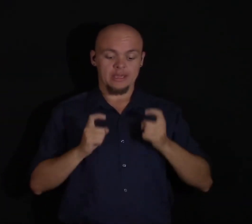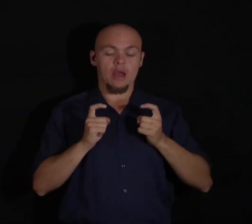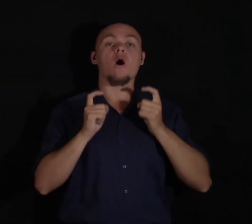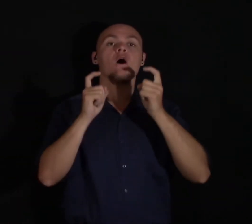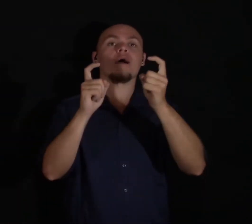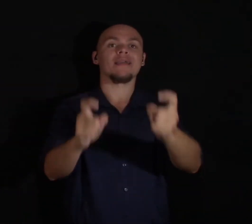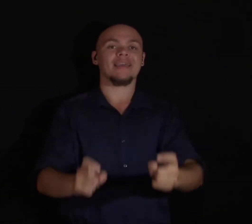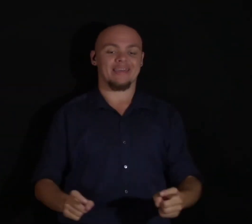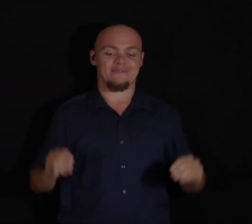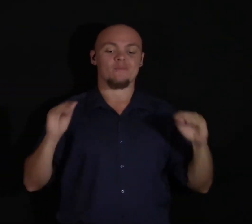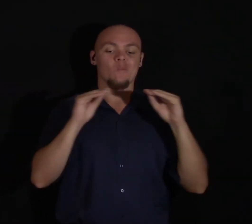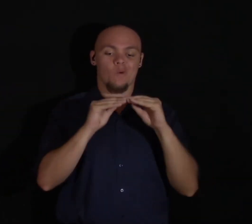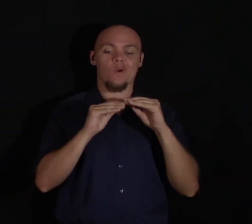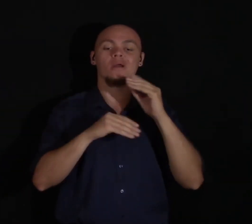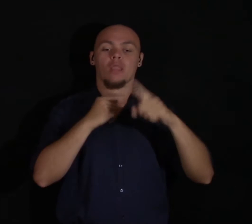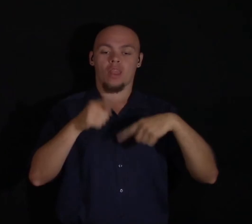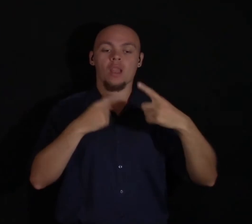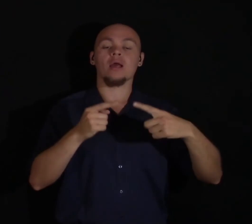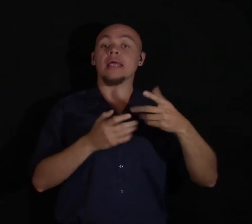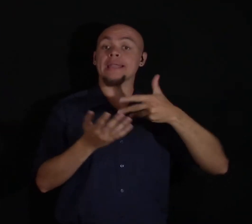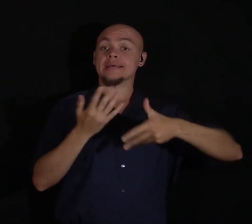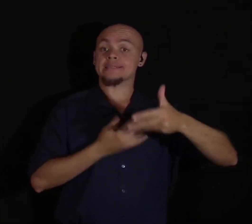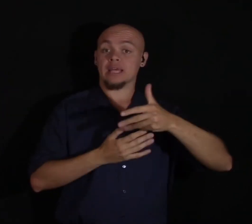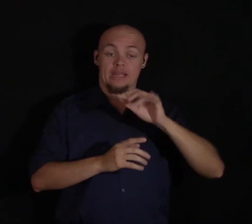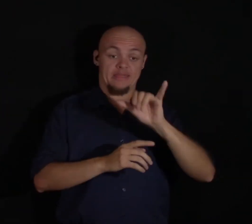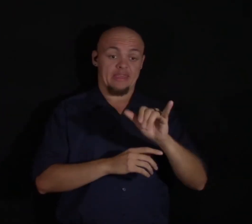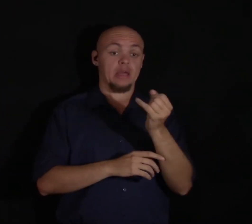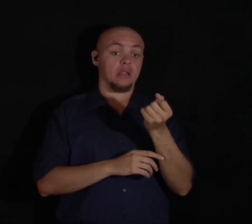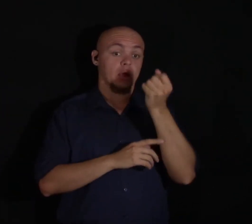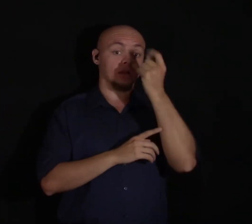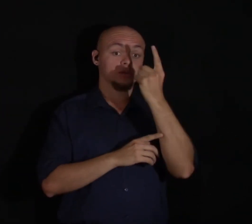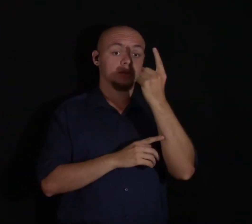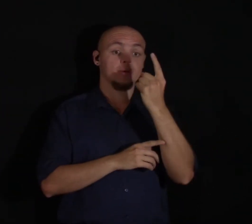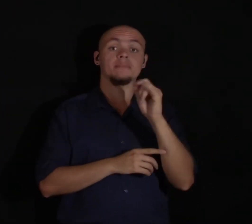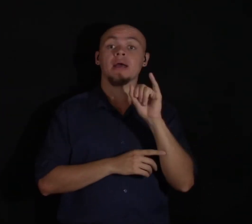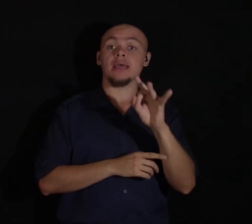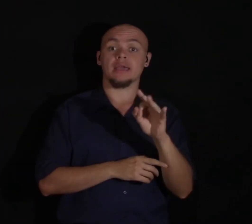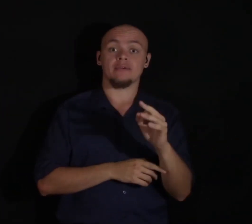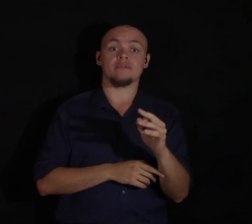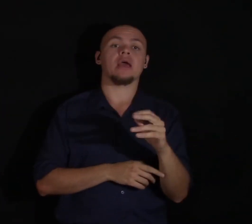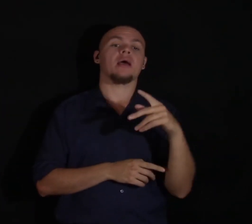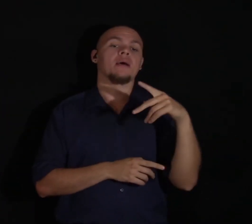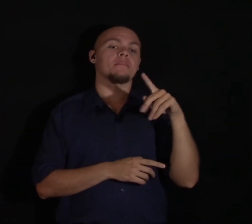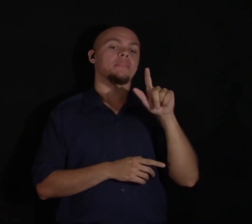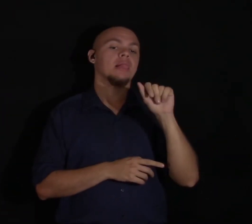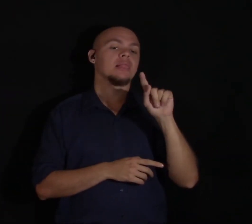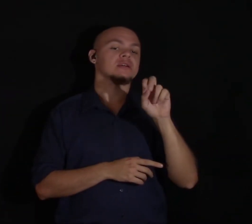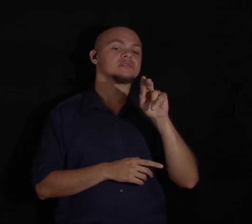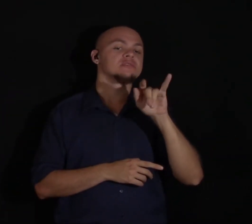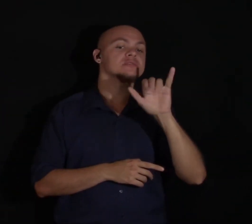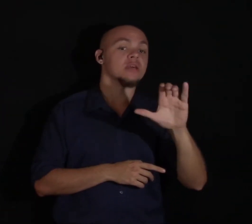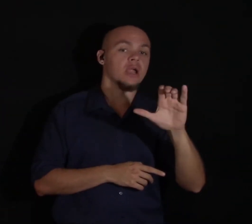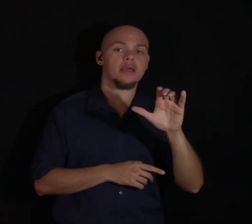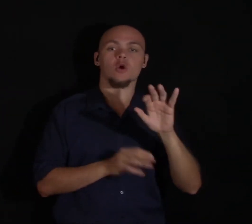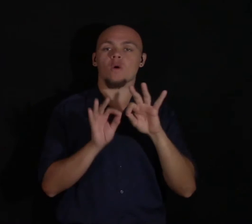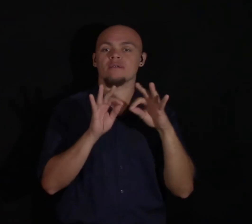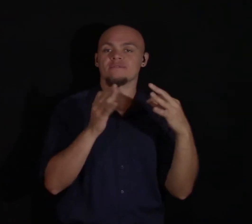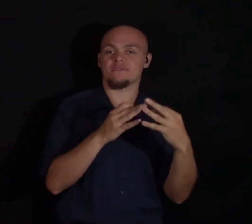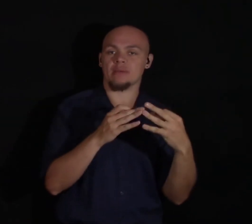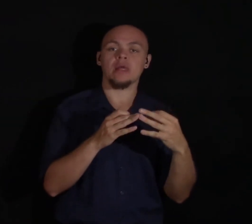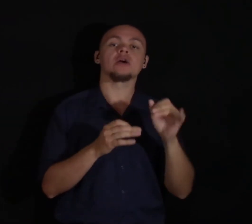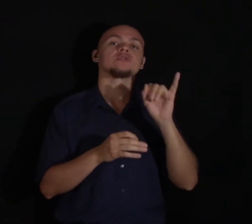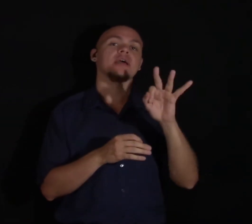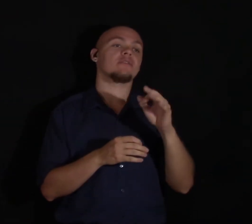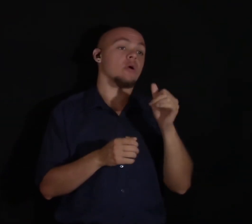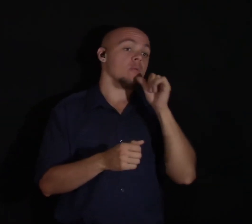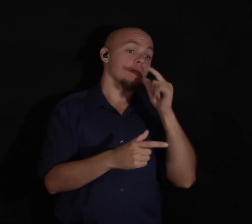to give. And as a society, we're fine with that notion as long as we're talking about platonic or familial love. We understand that you get a new brother or